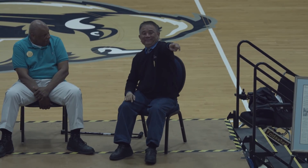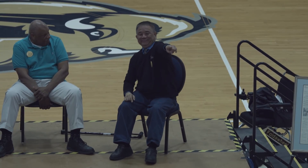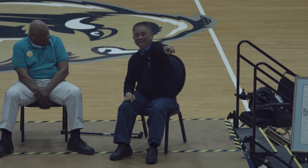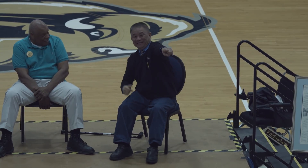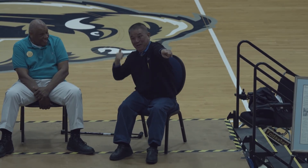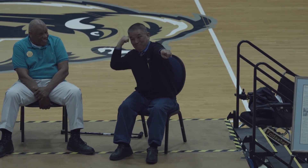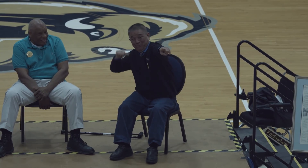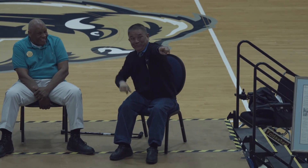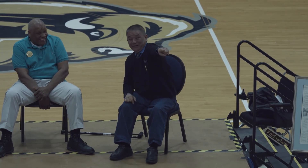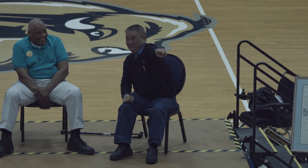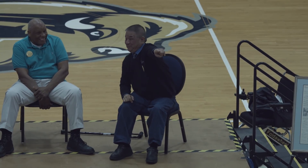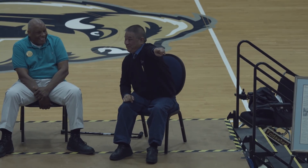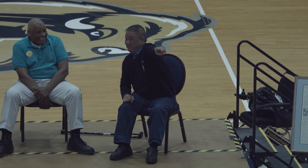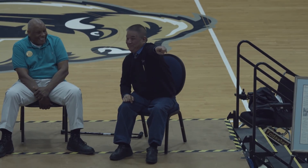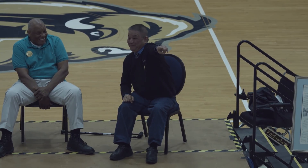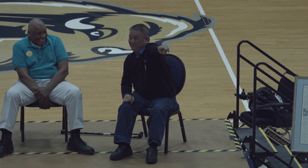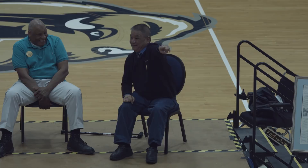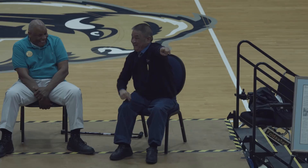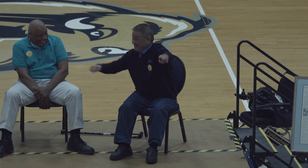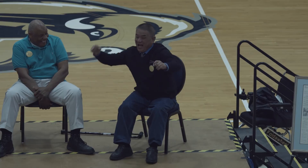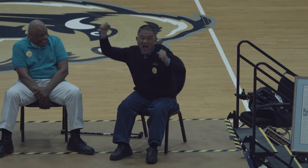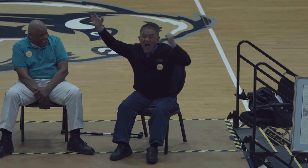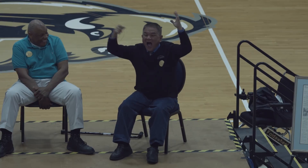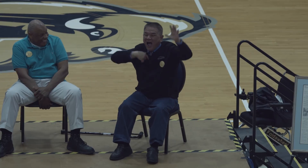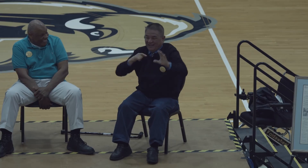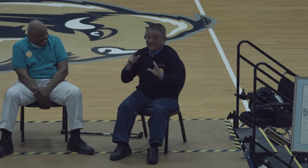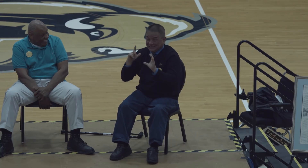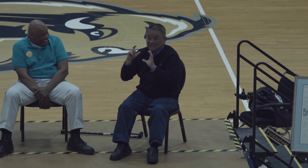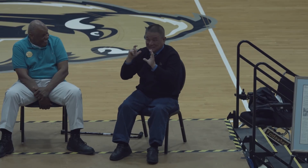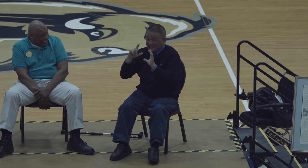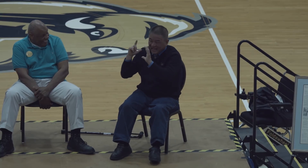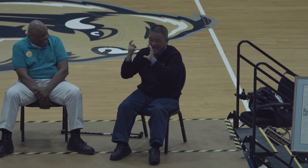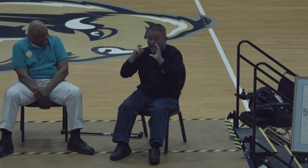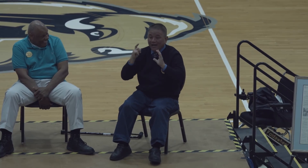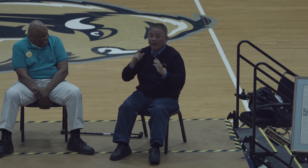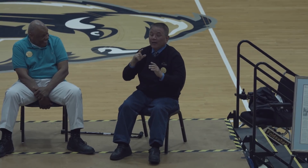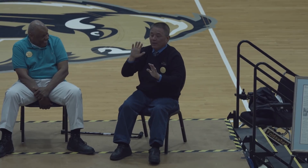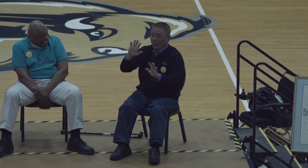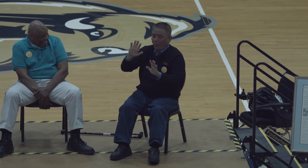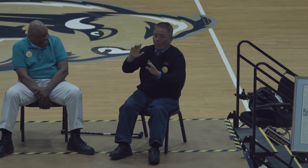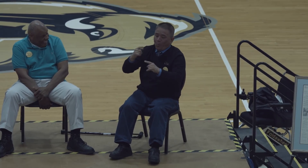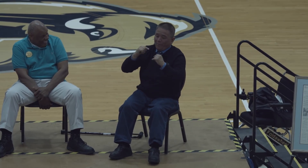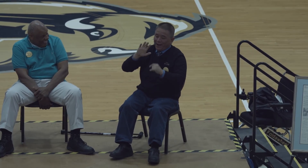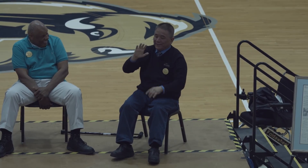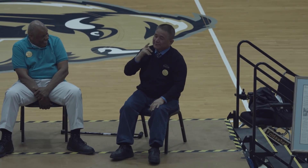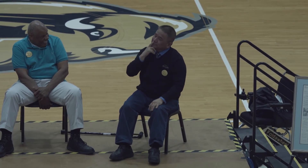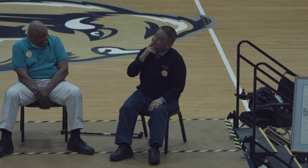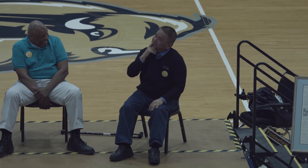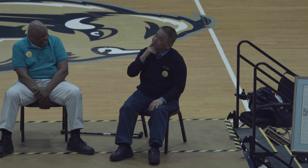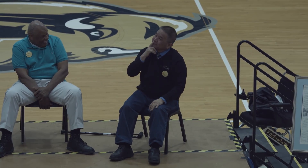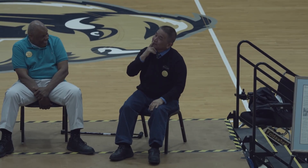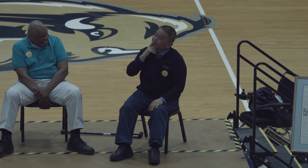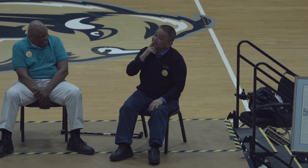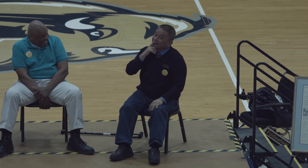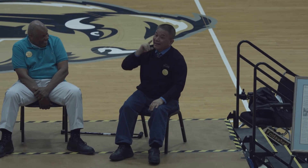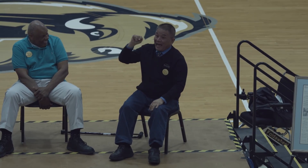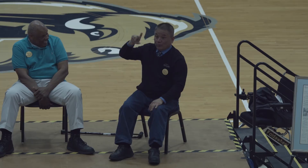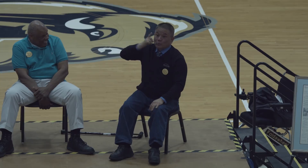Who is that? Oh, yeah, the fellow. I remember him being right there. Yeah, taking pictures Wait, let me back this up for a